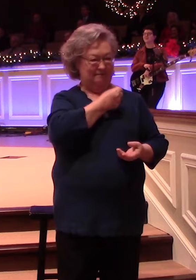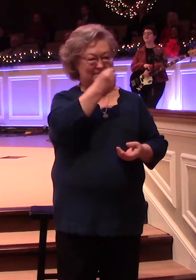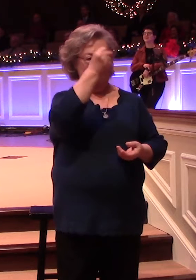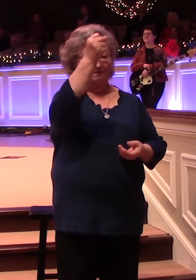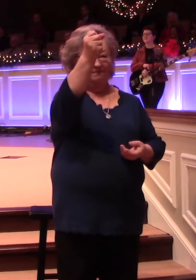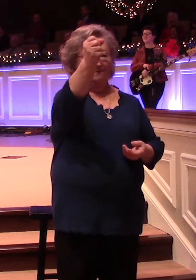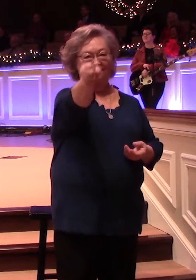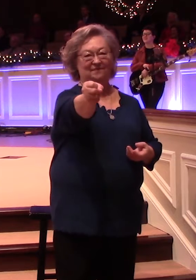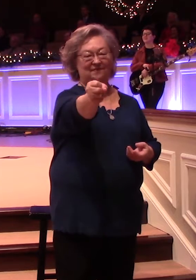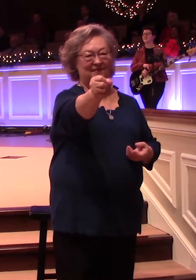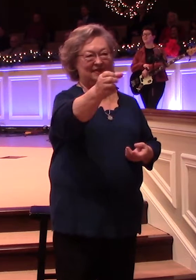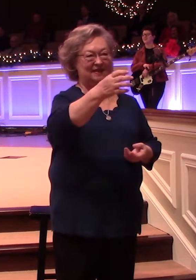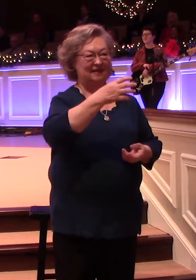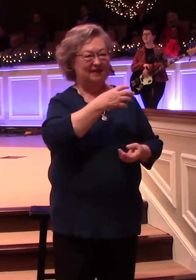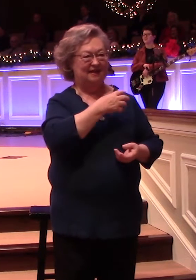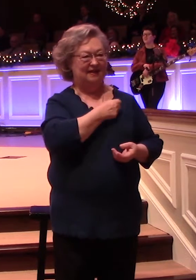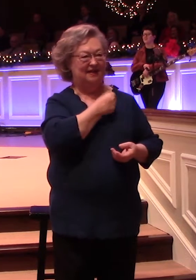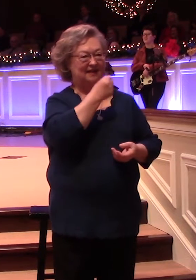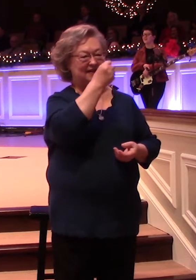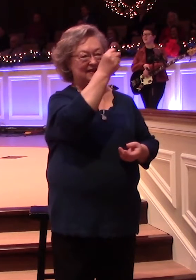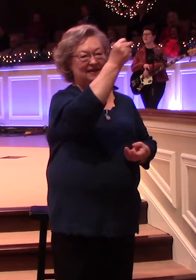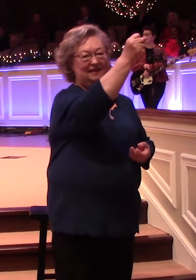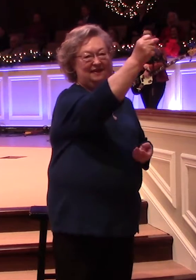Give it away.